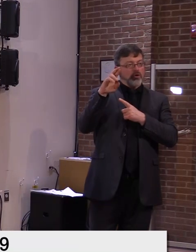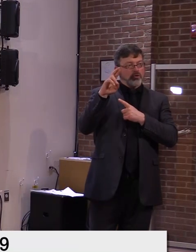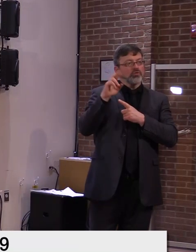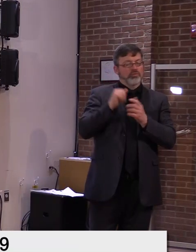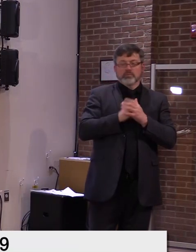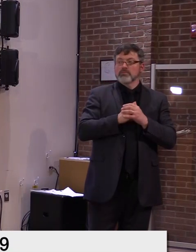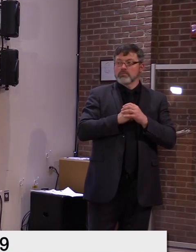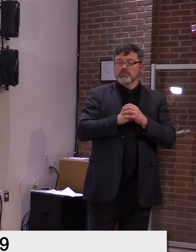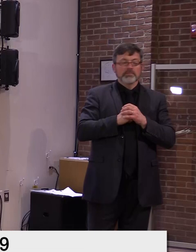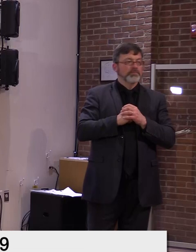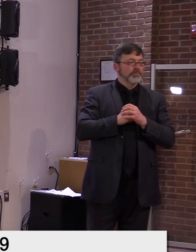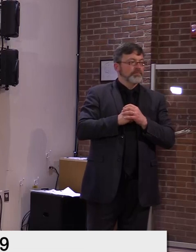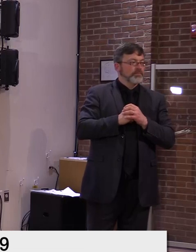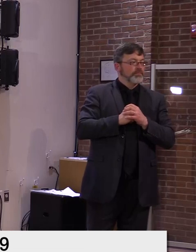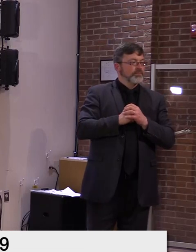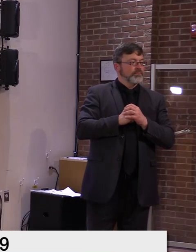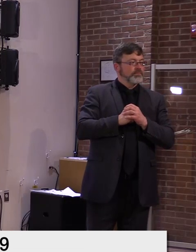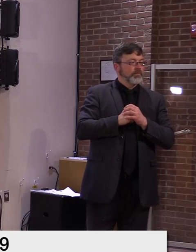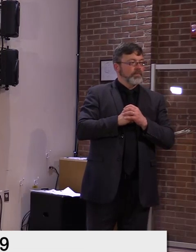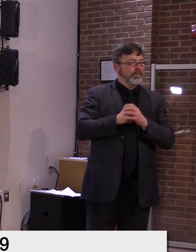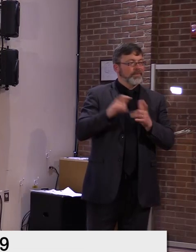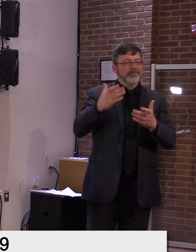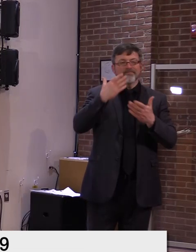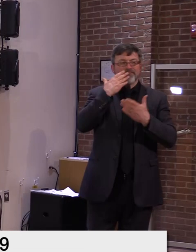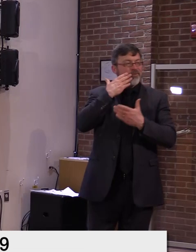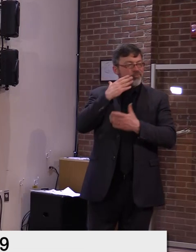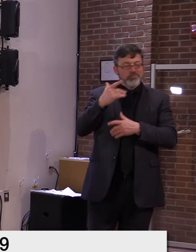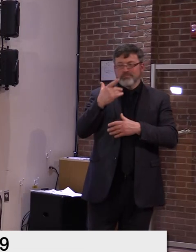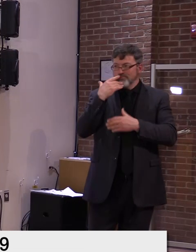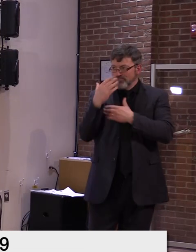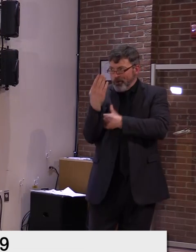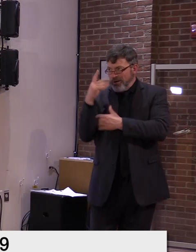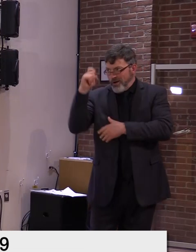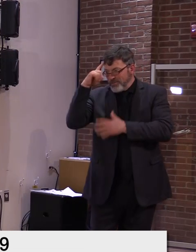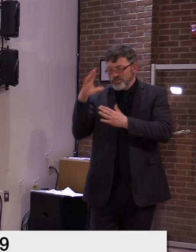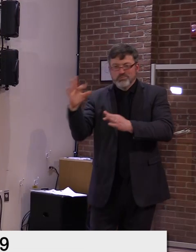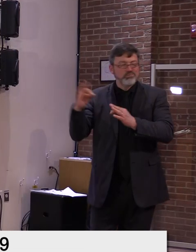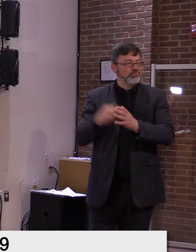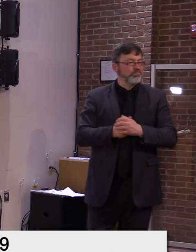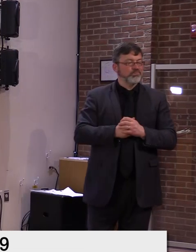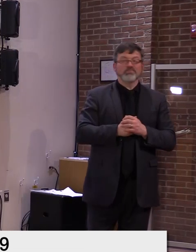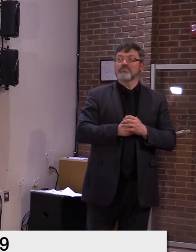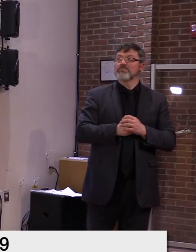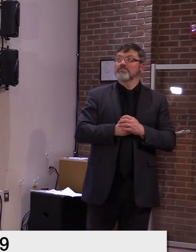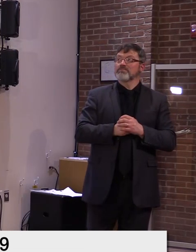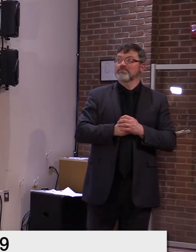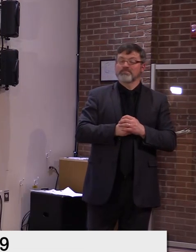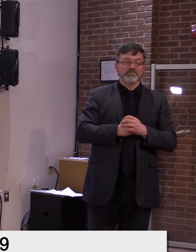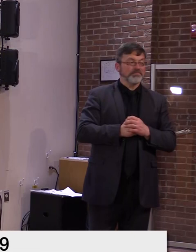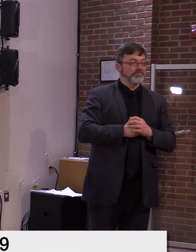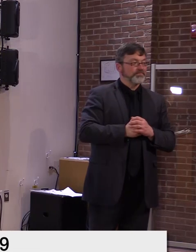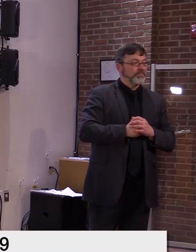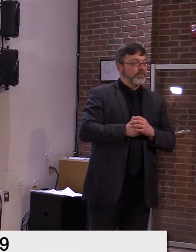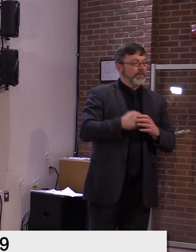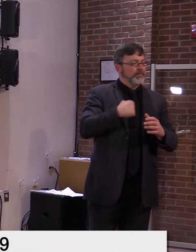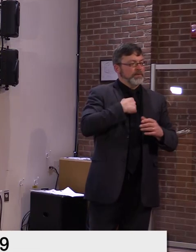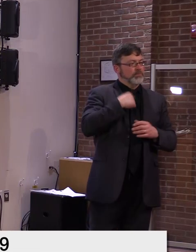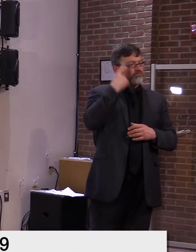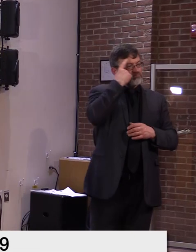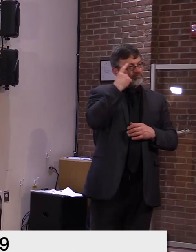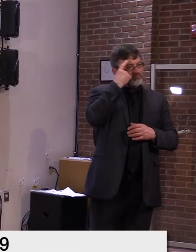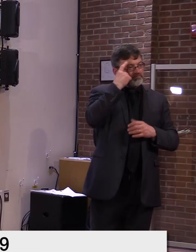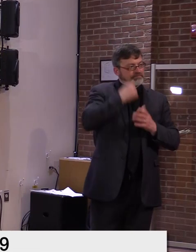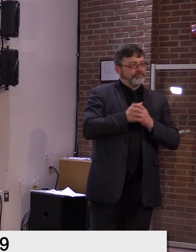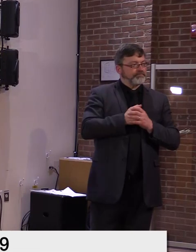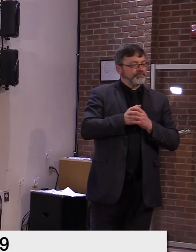Thank you, Rebecca. Good morning, Governor. I'm wondering, now that most school employees have been vaccinated, at